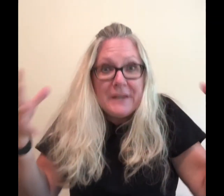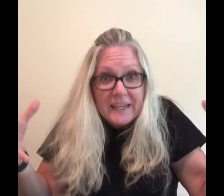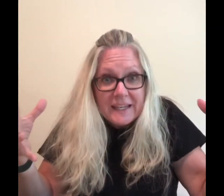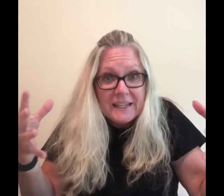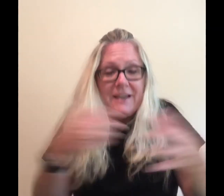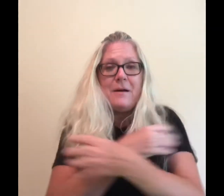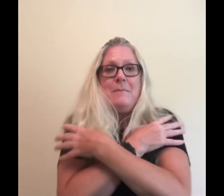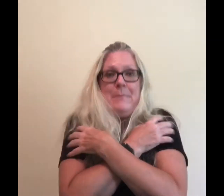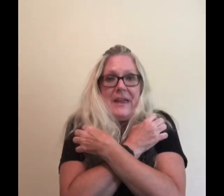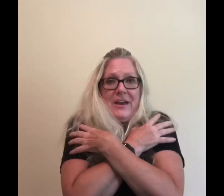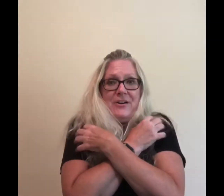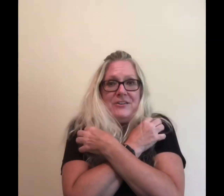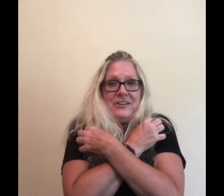big bear.